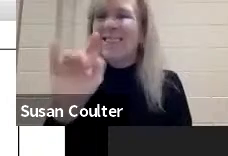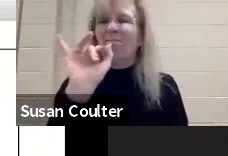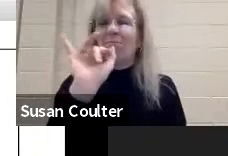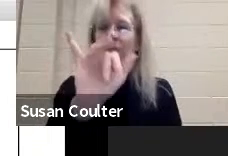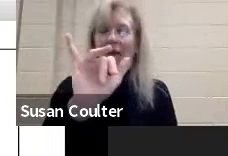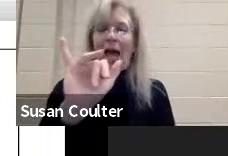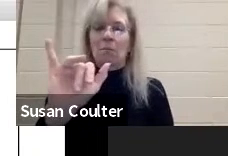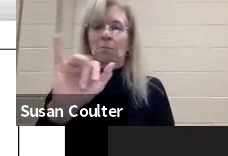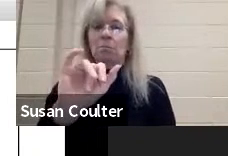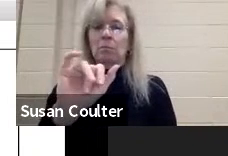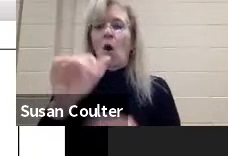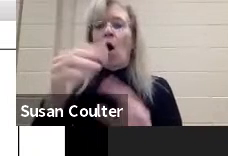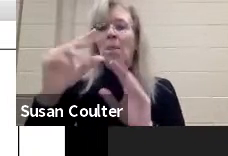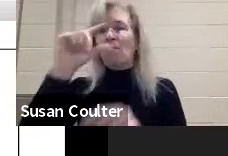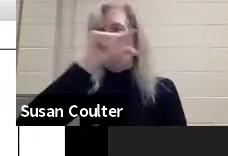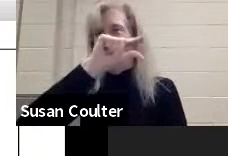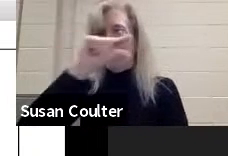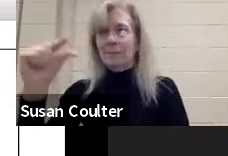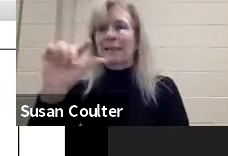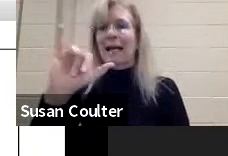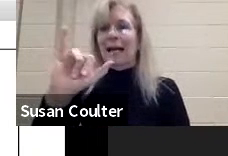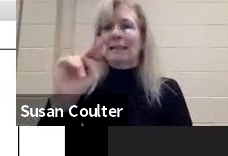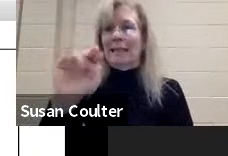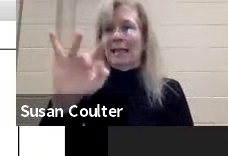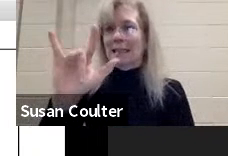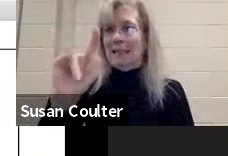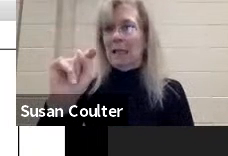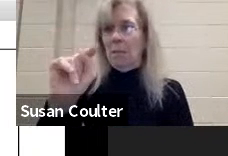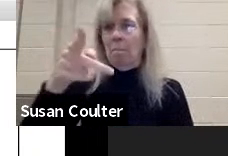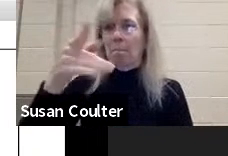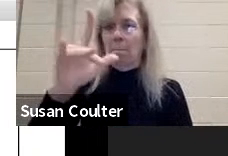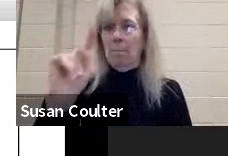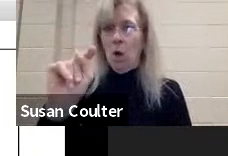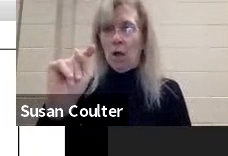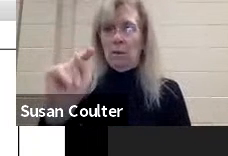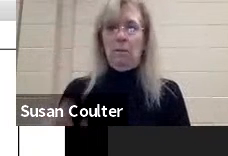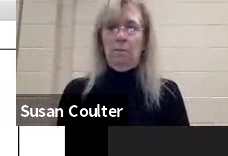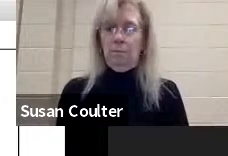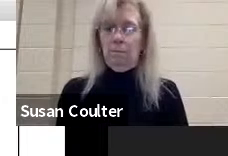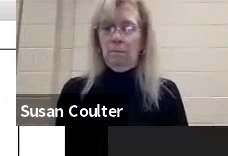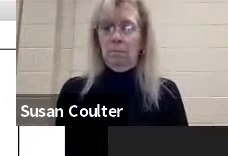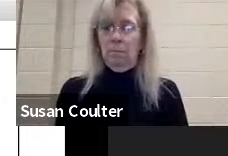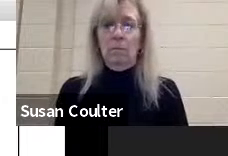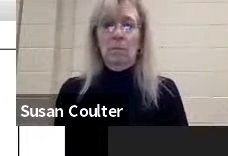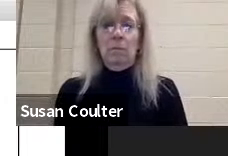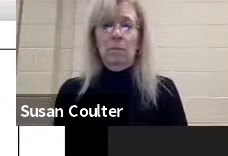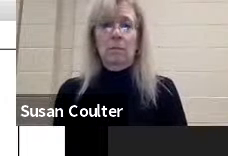font, that on the front says Instant Pot.